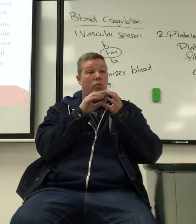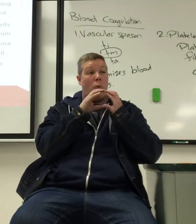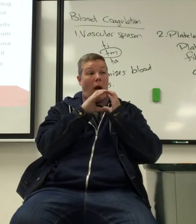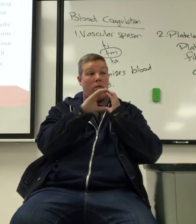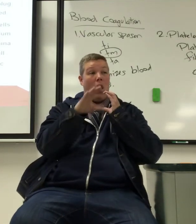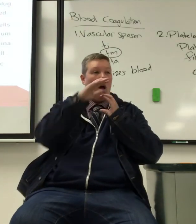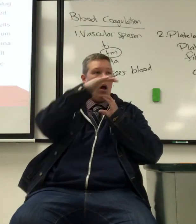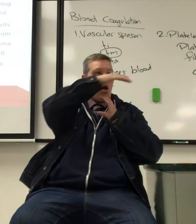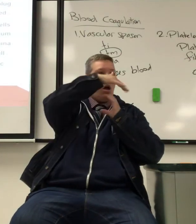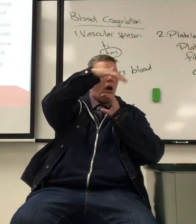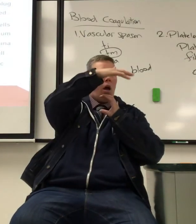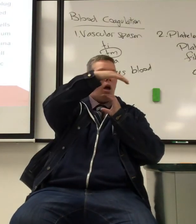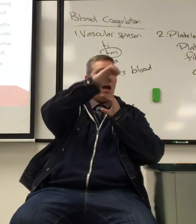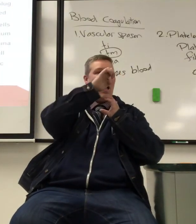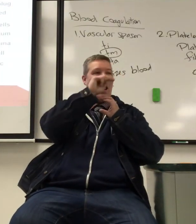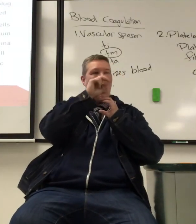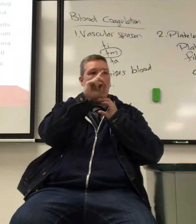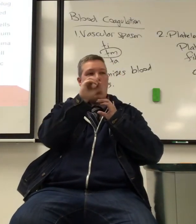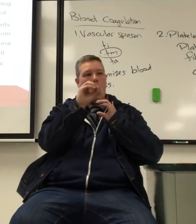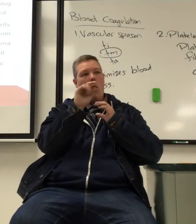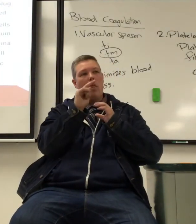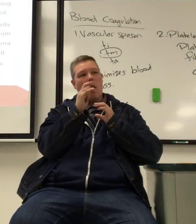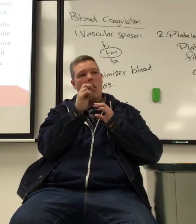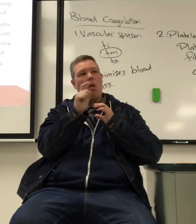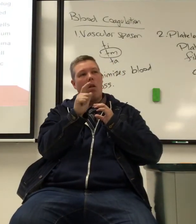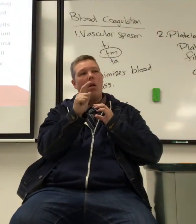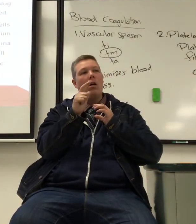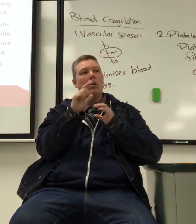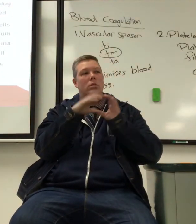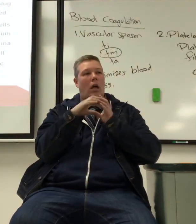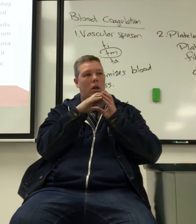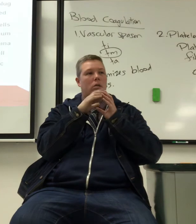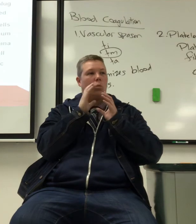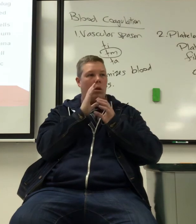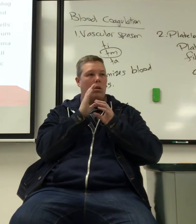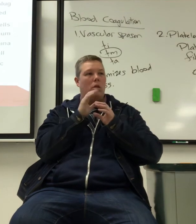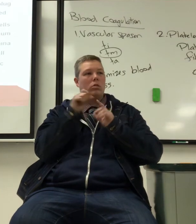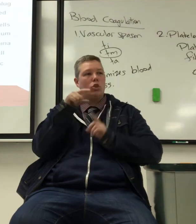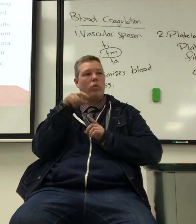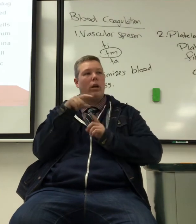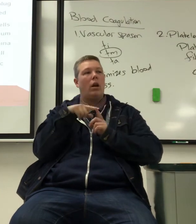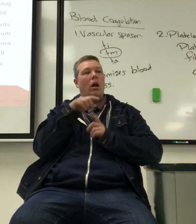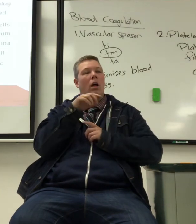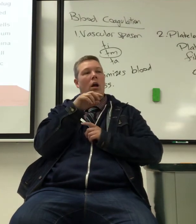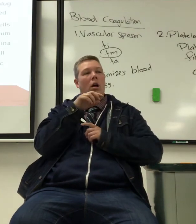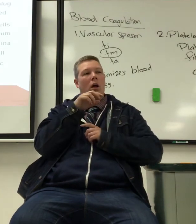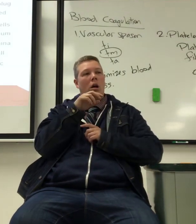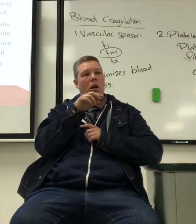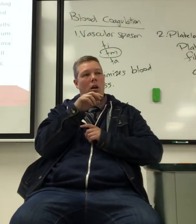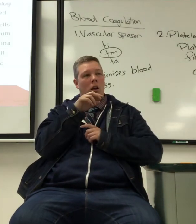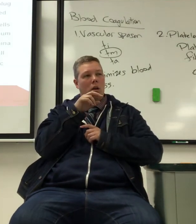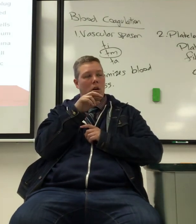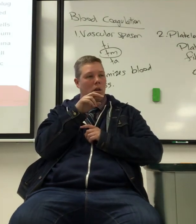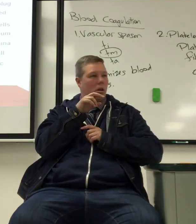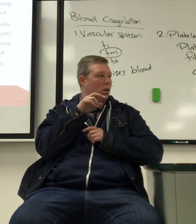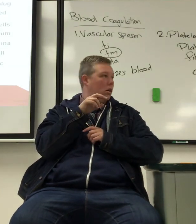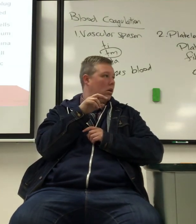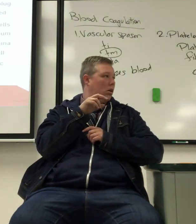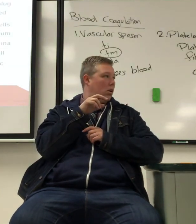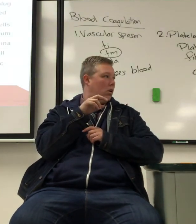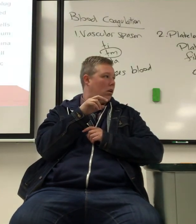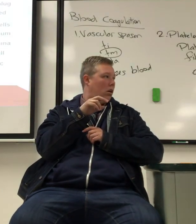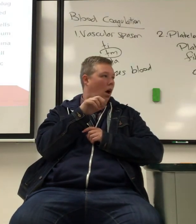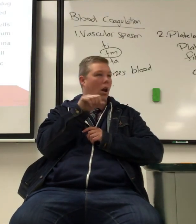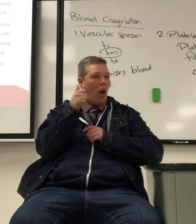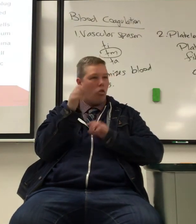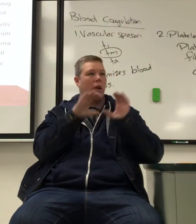cells will secrete prostacyclin and nitric oxide to restrict aggregation only to where you